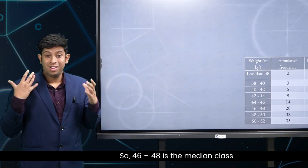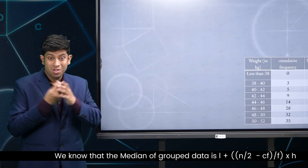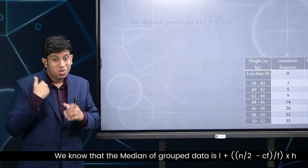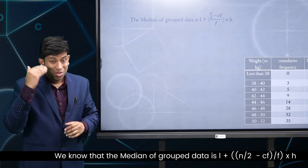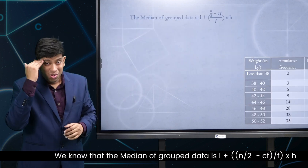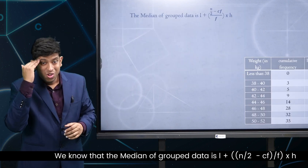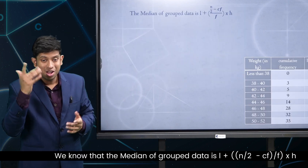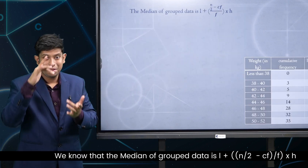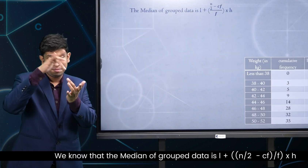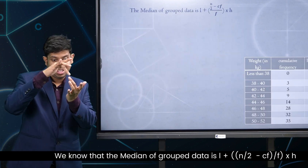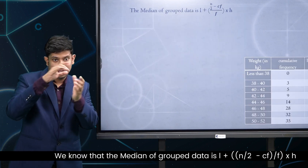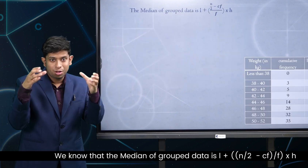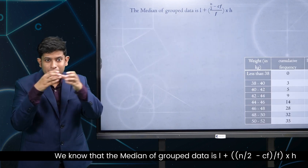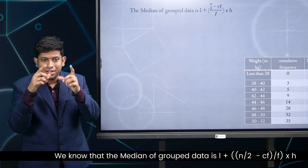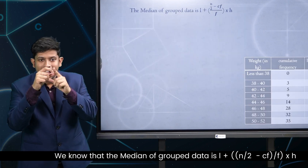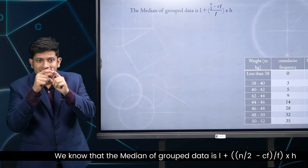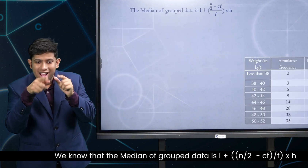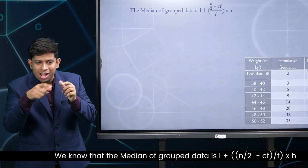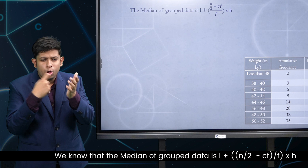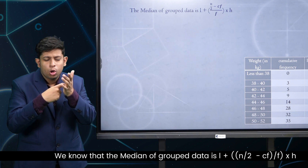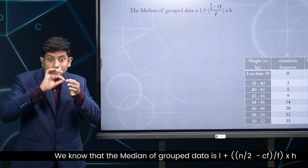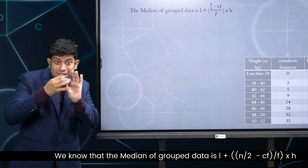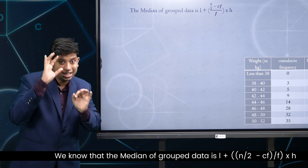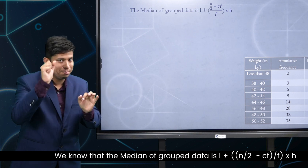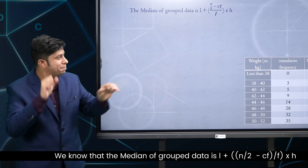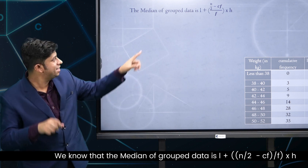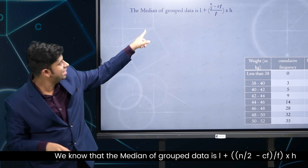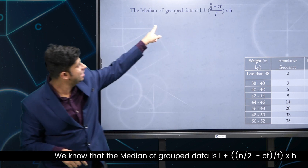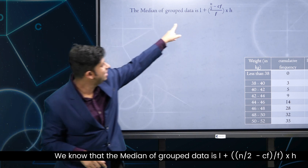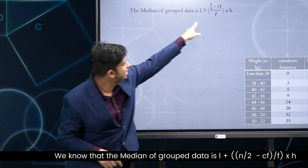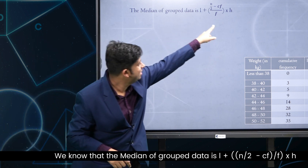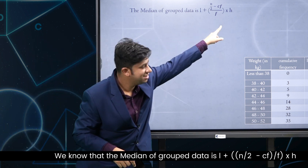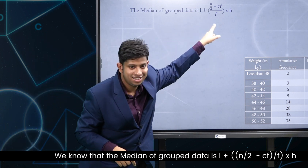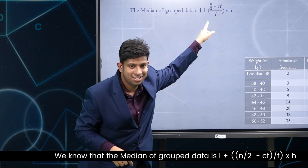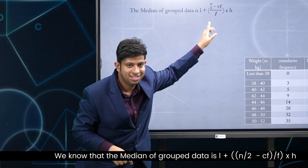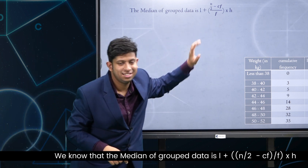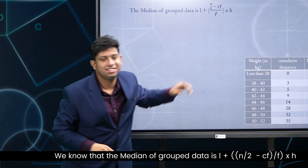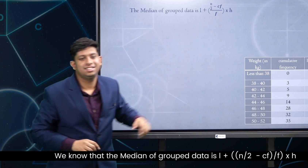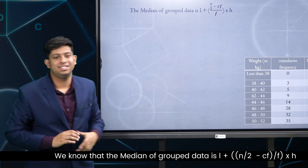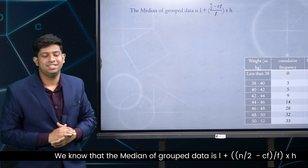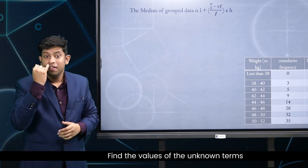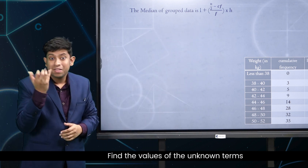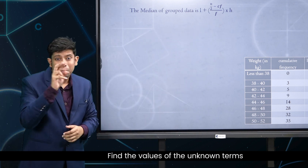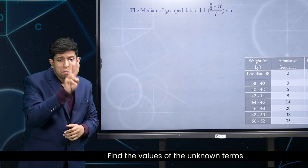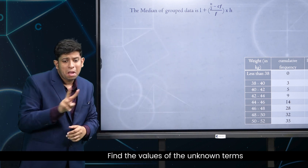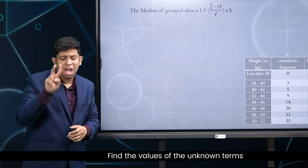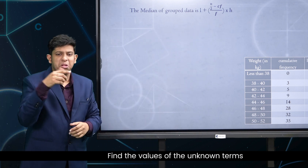We know that the median of grouped data is L plus n by 2 minus Cf by f into h. Find the values of the